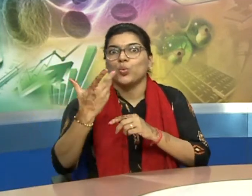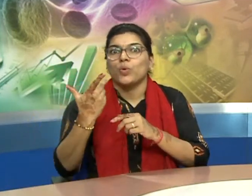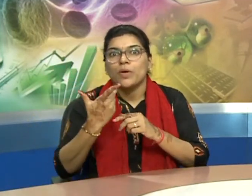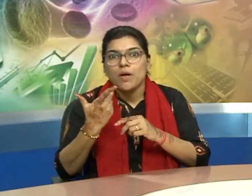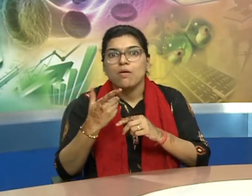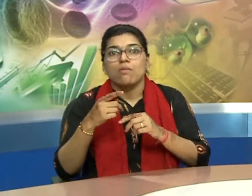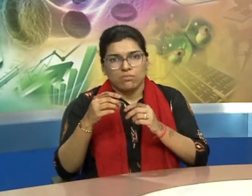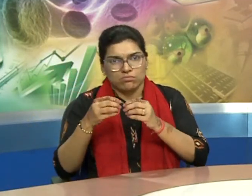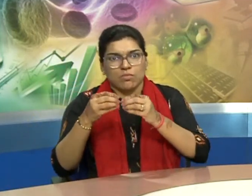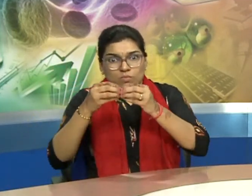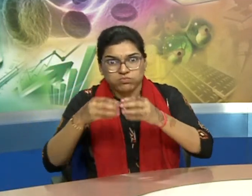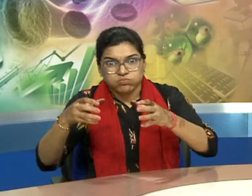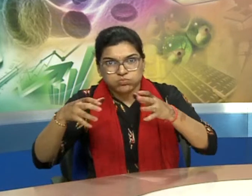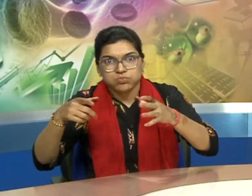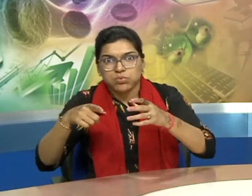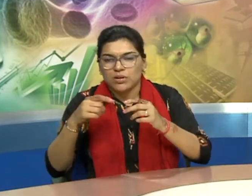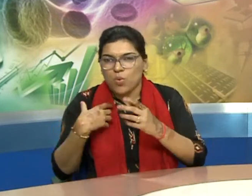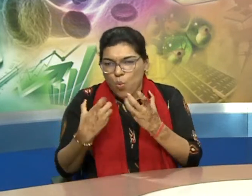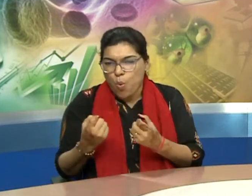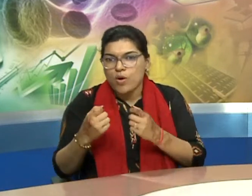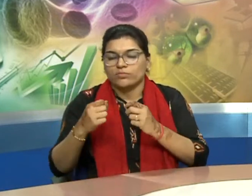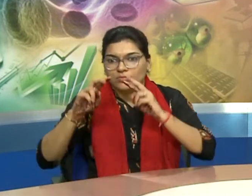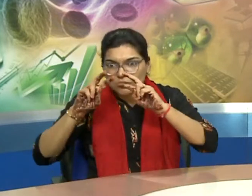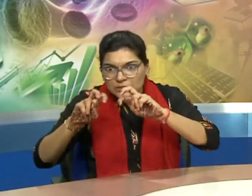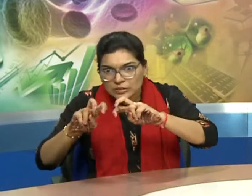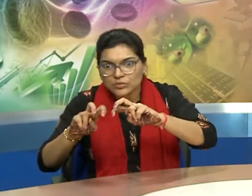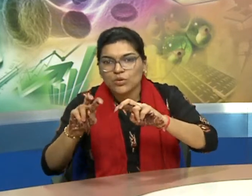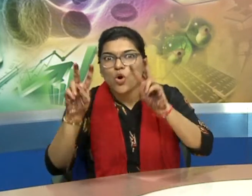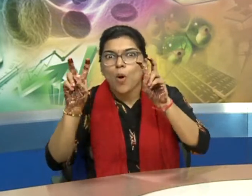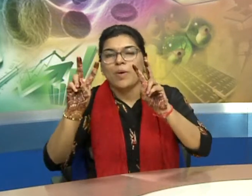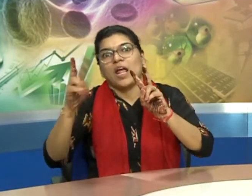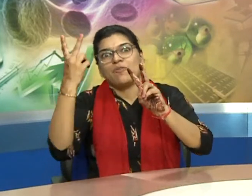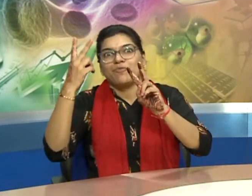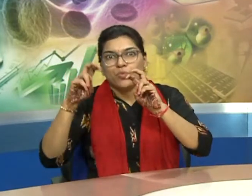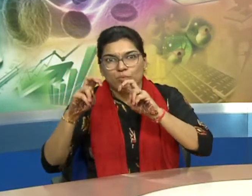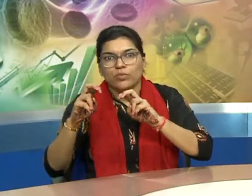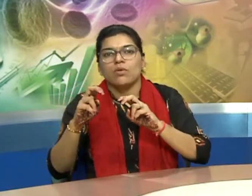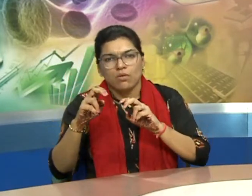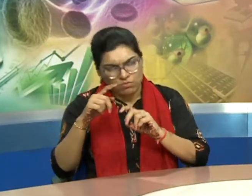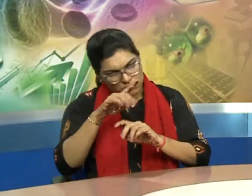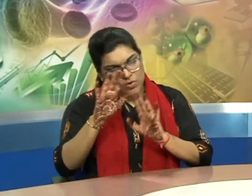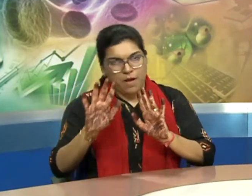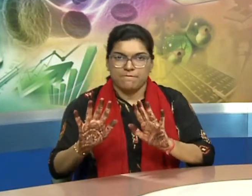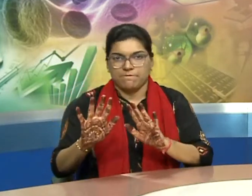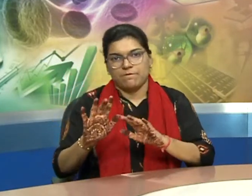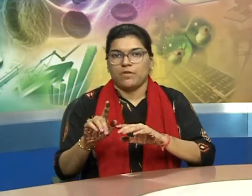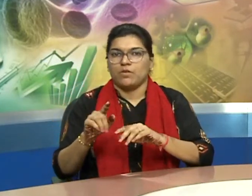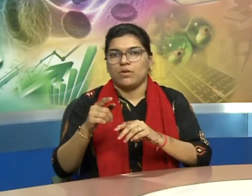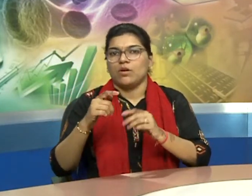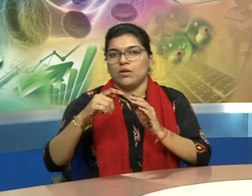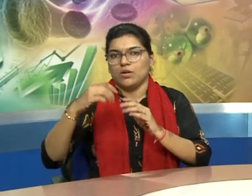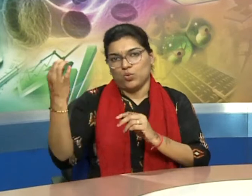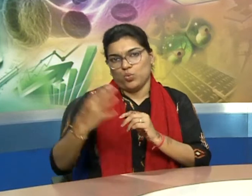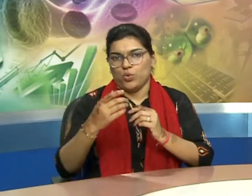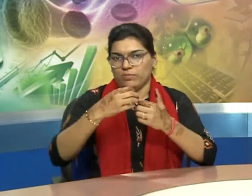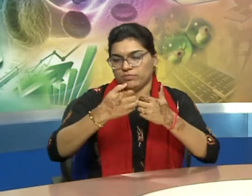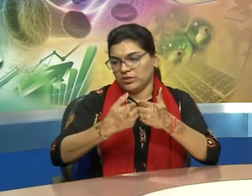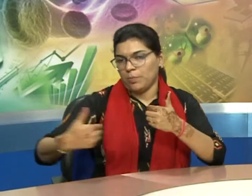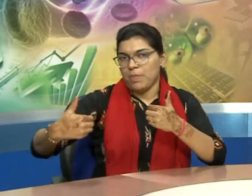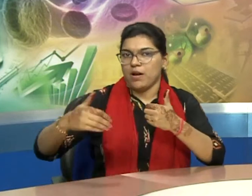new staff members would be there. So that is kind of growth which is included as a member or growth. And the sixth